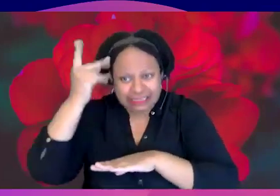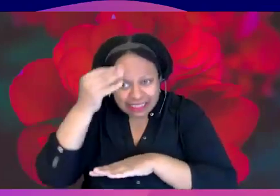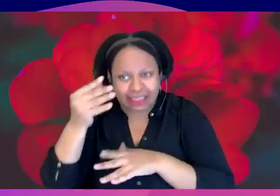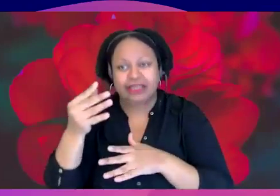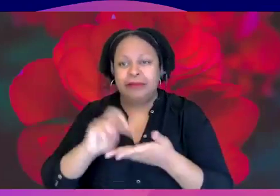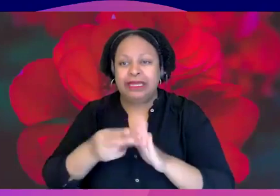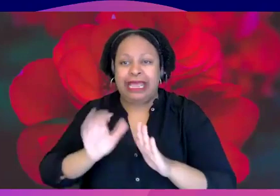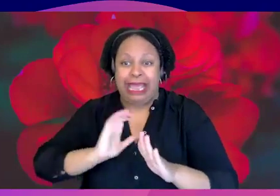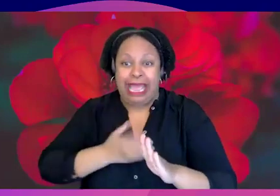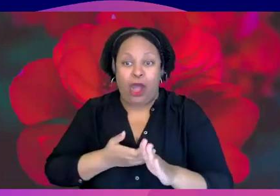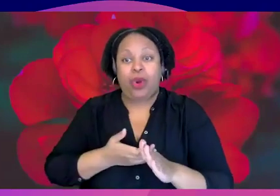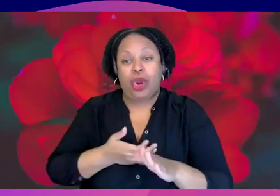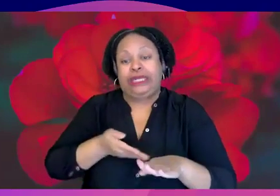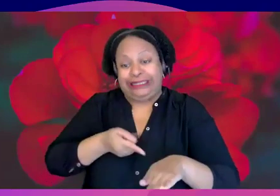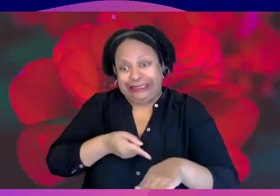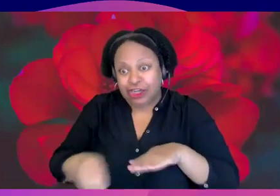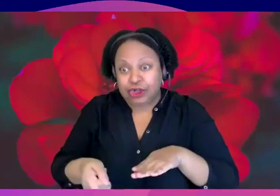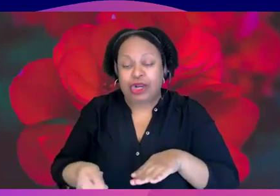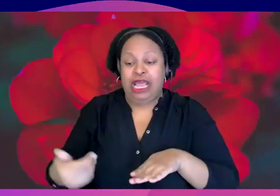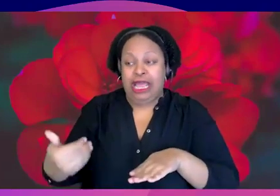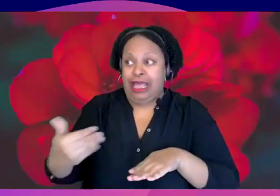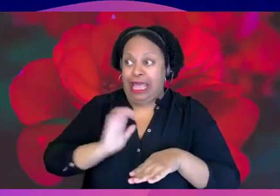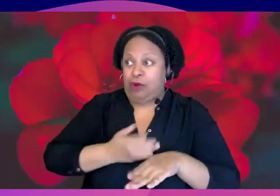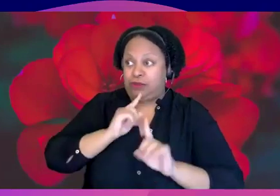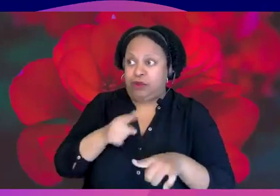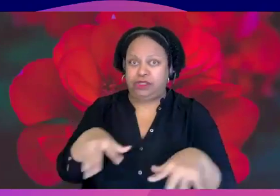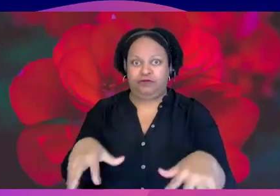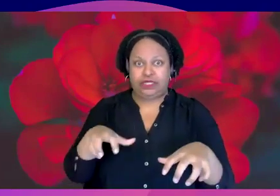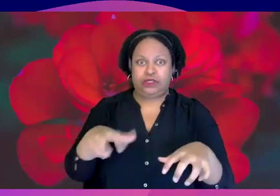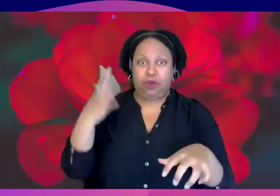in a freeze response due to fear of losing our funding.